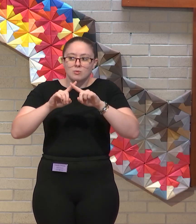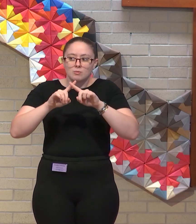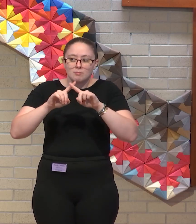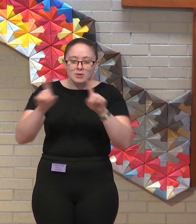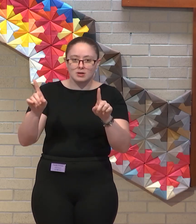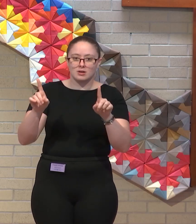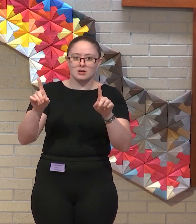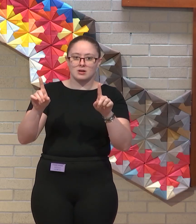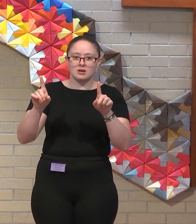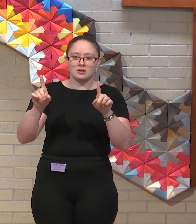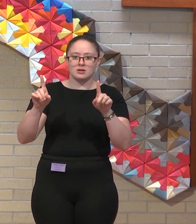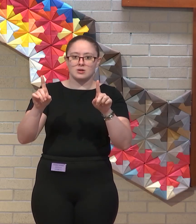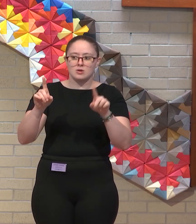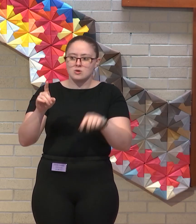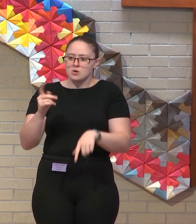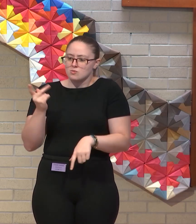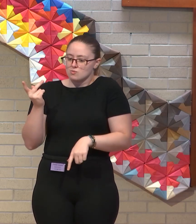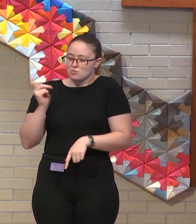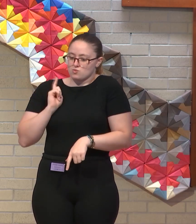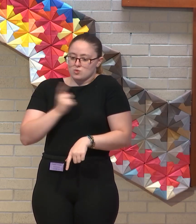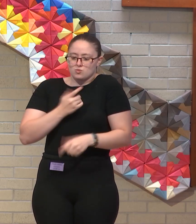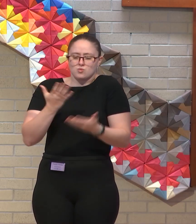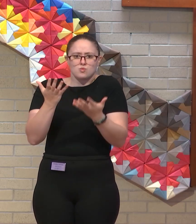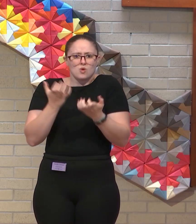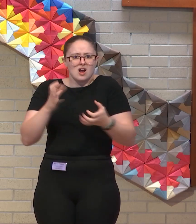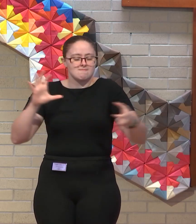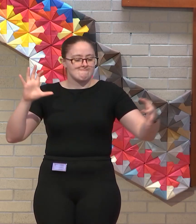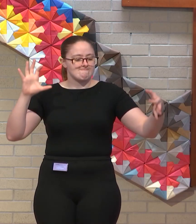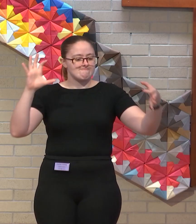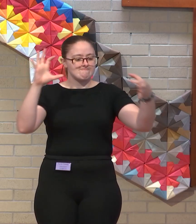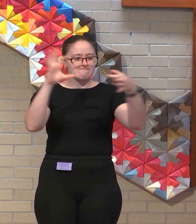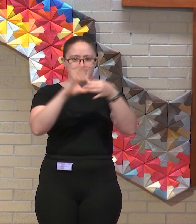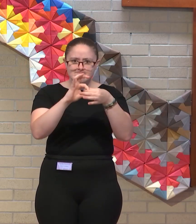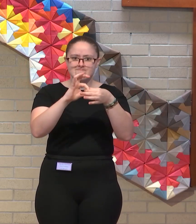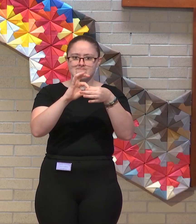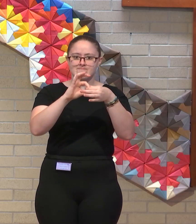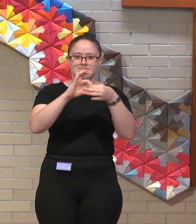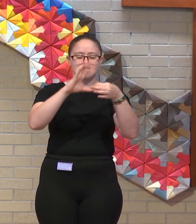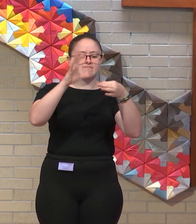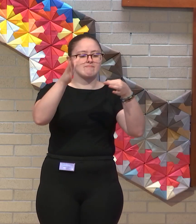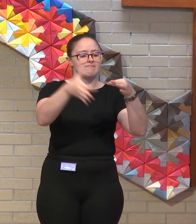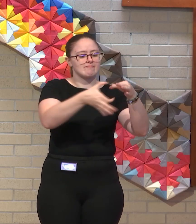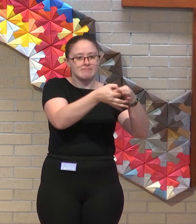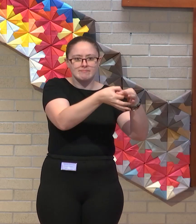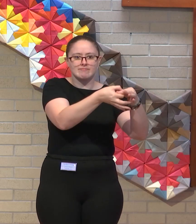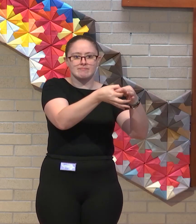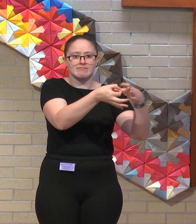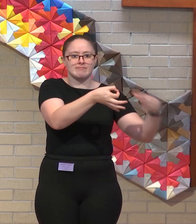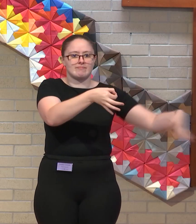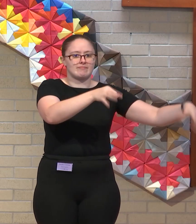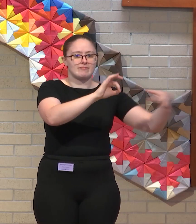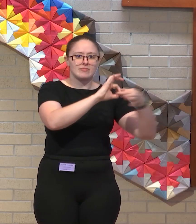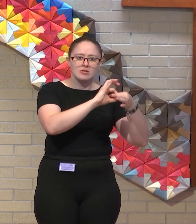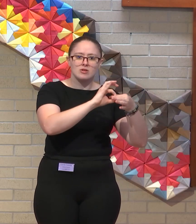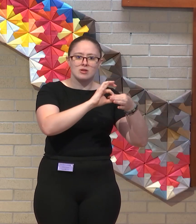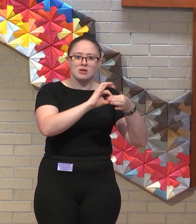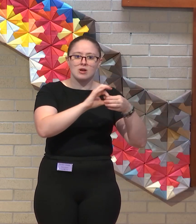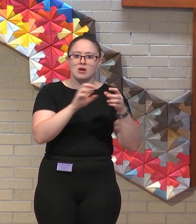also work to establish through lines related to who we are as a campus and what we are